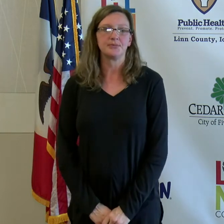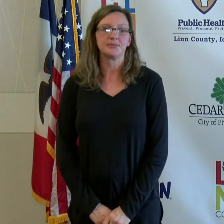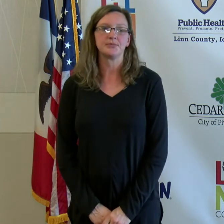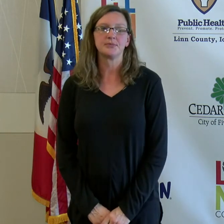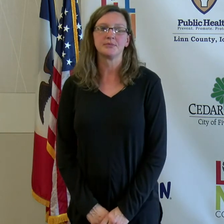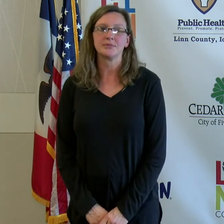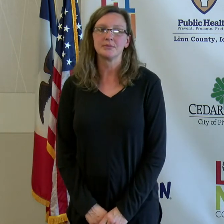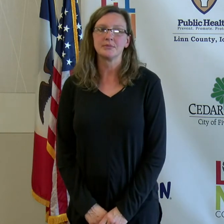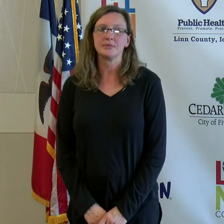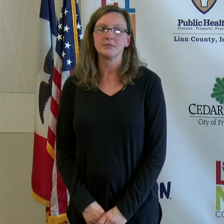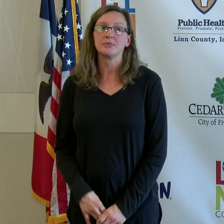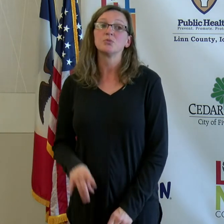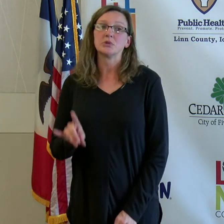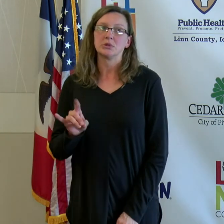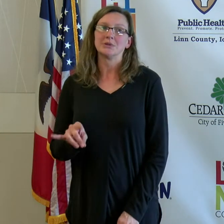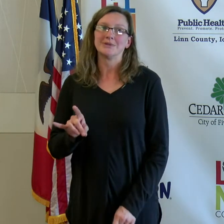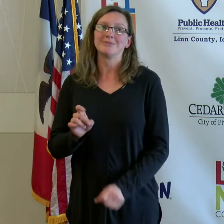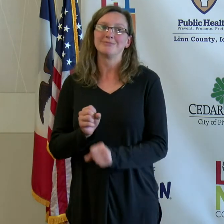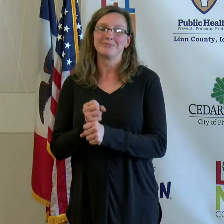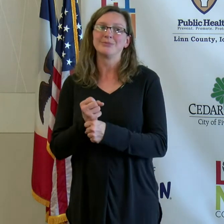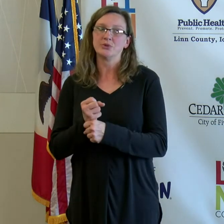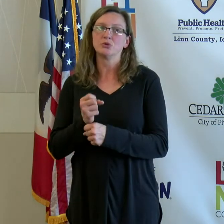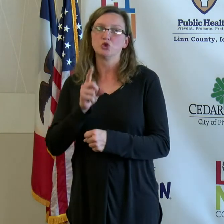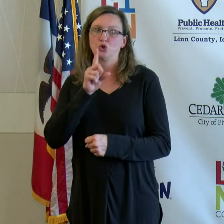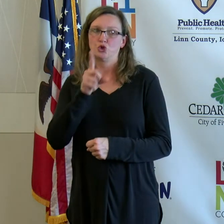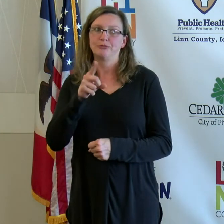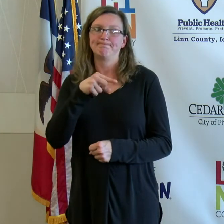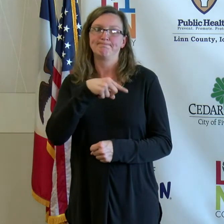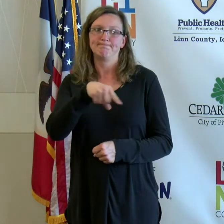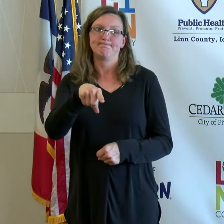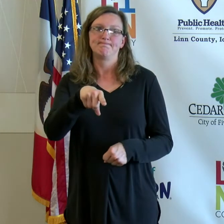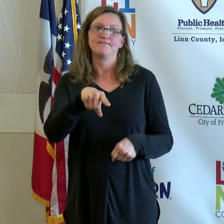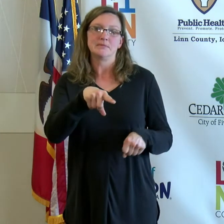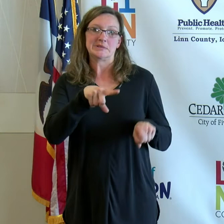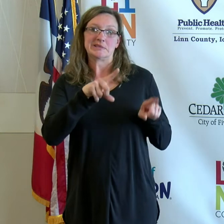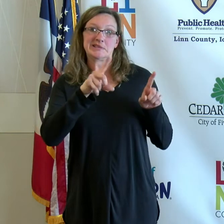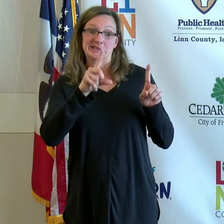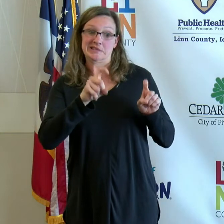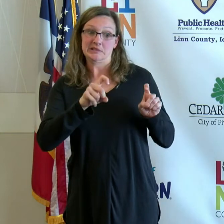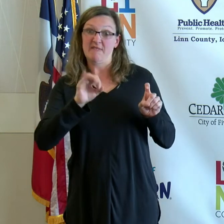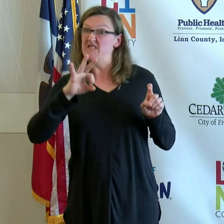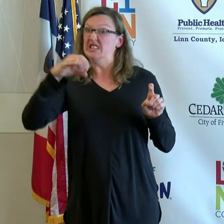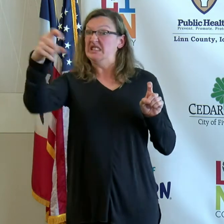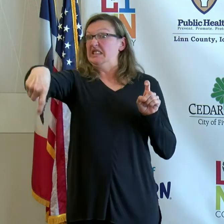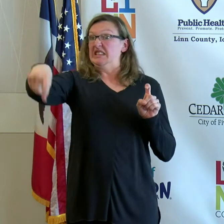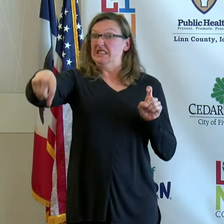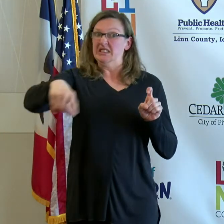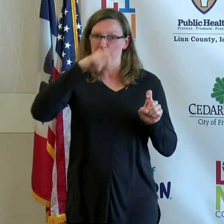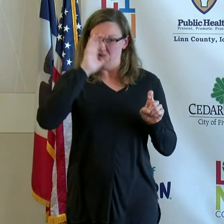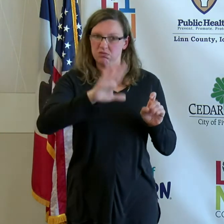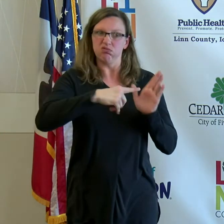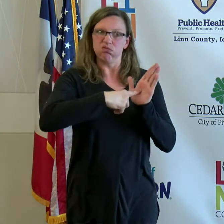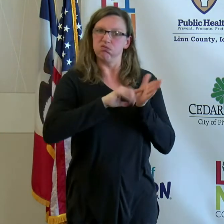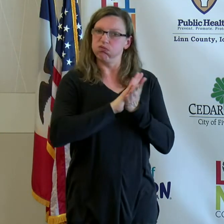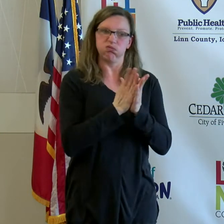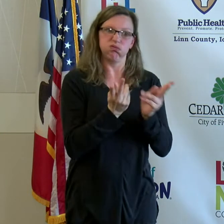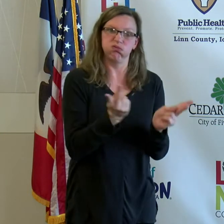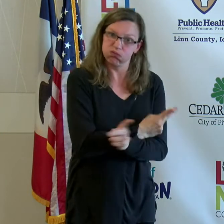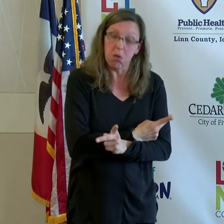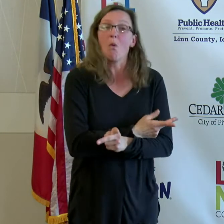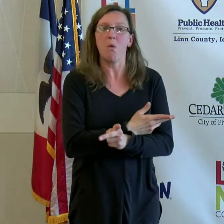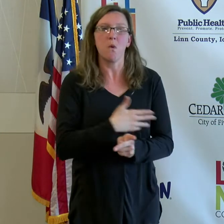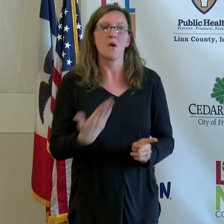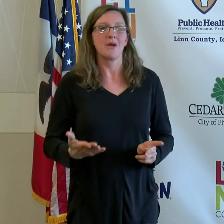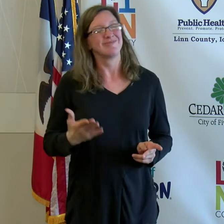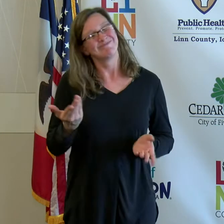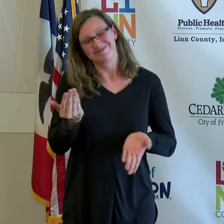that they have test kits for anyone that needs to be tested. And it's really on a case-by-case basis that we're working on. Like I